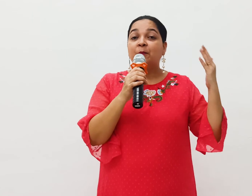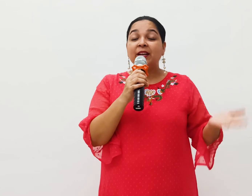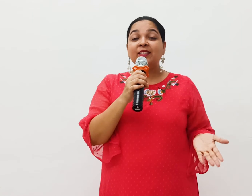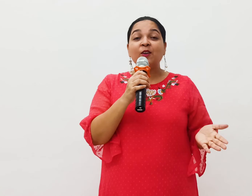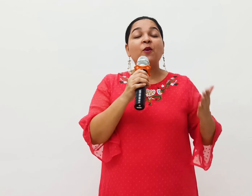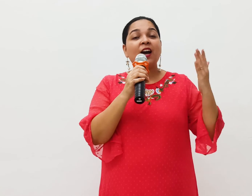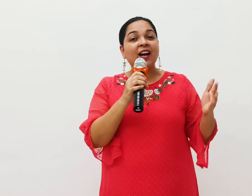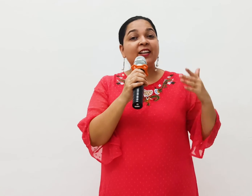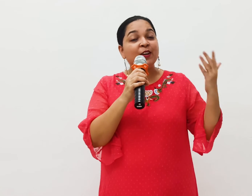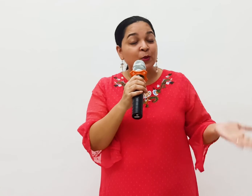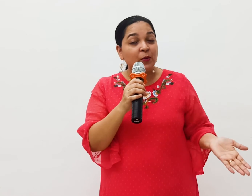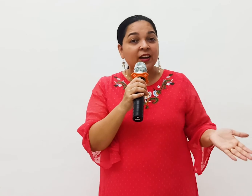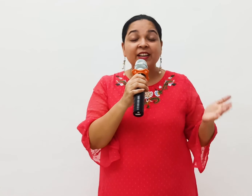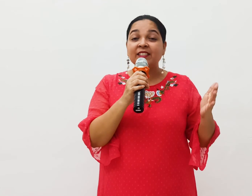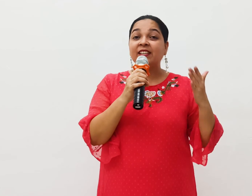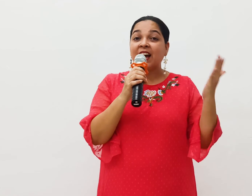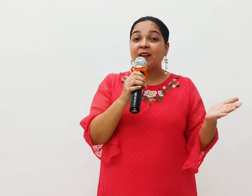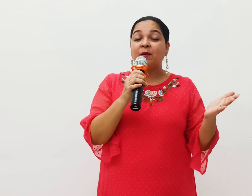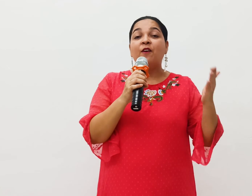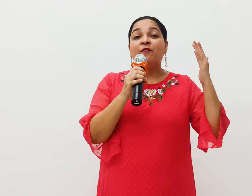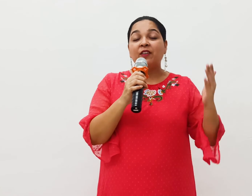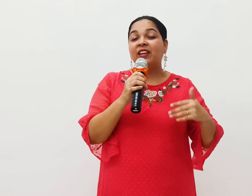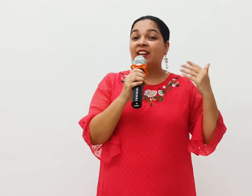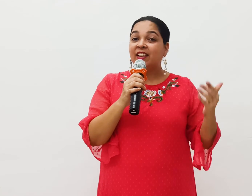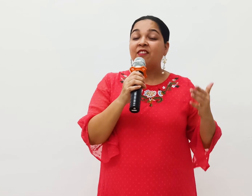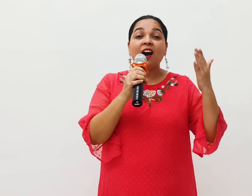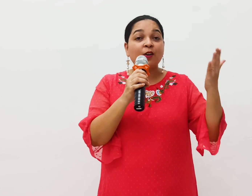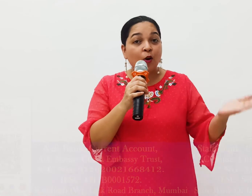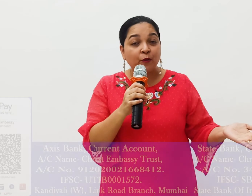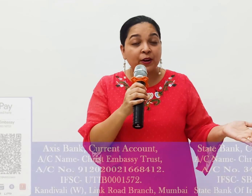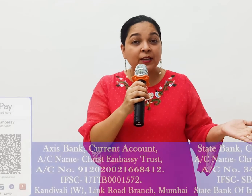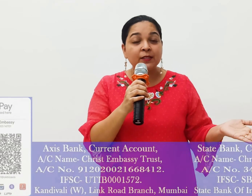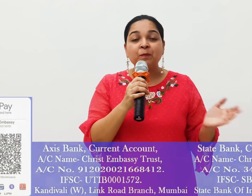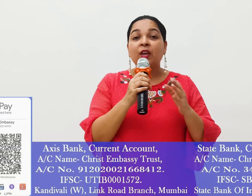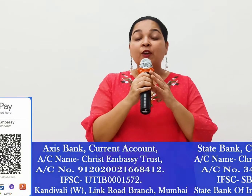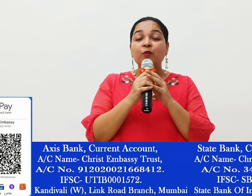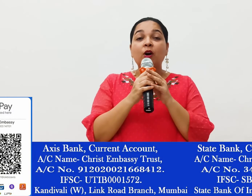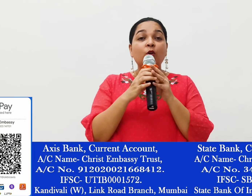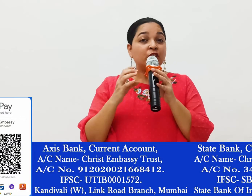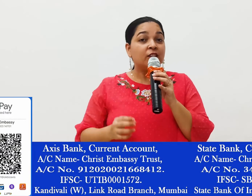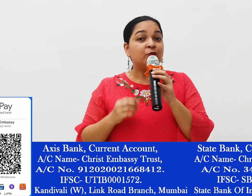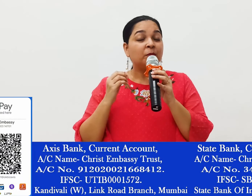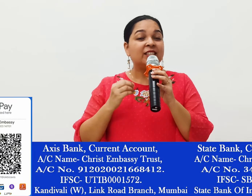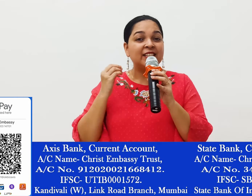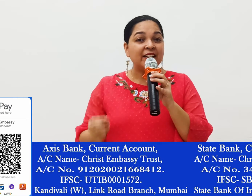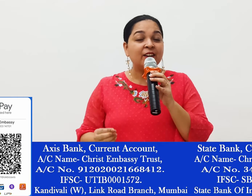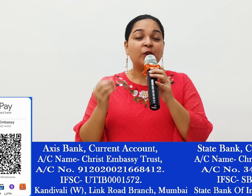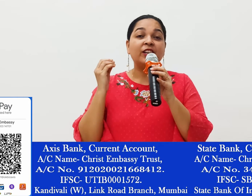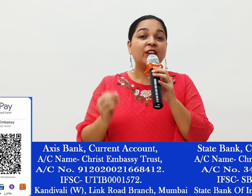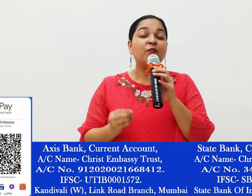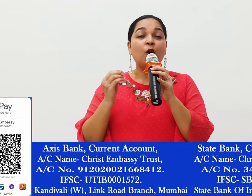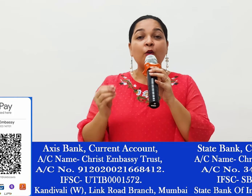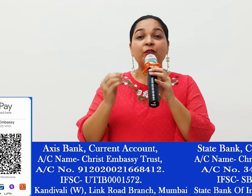Lord. Praise the Lord. Hallelujah. Here is the time where we can give our offerings. If you are watching us from the